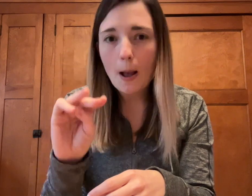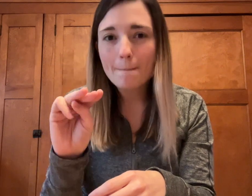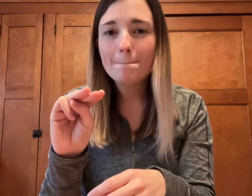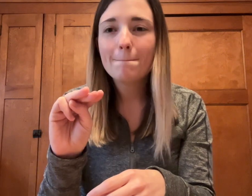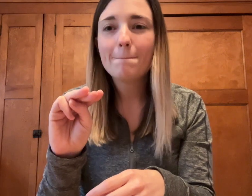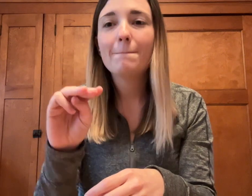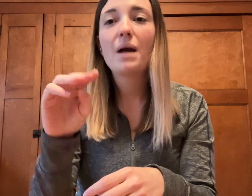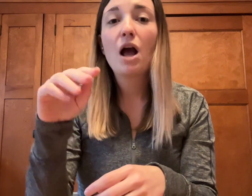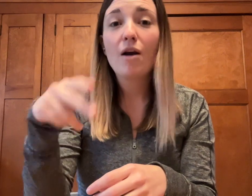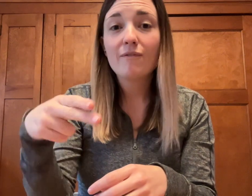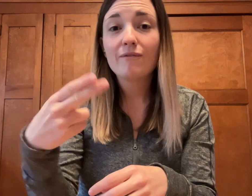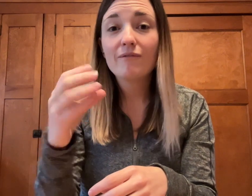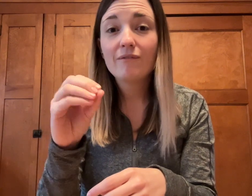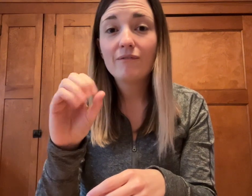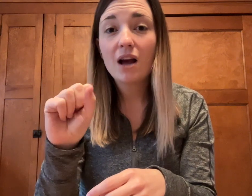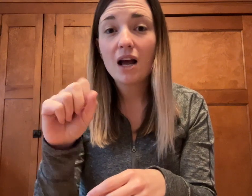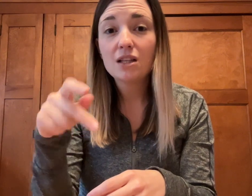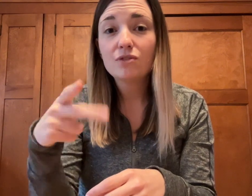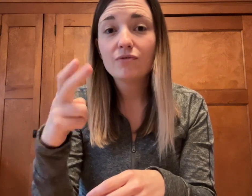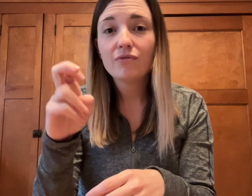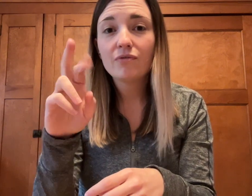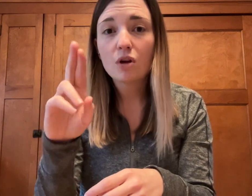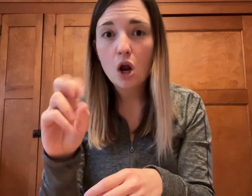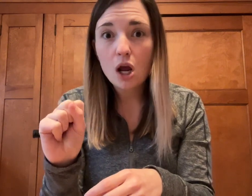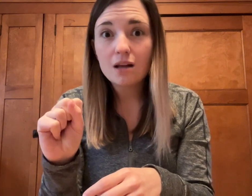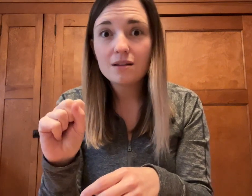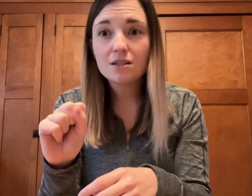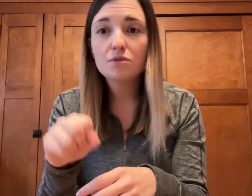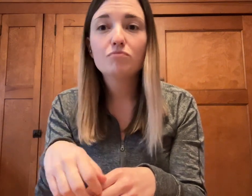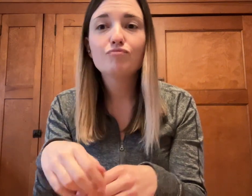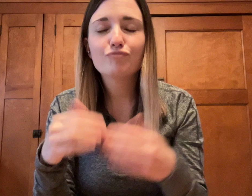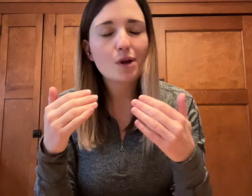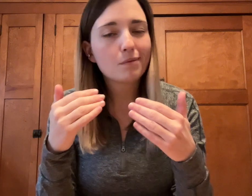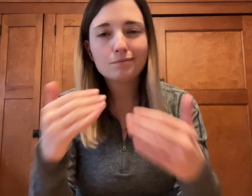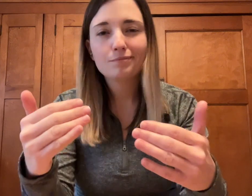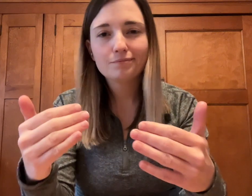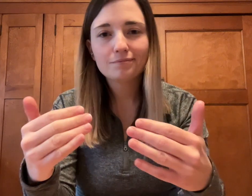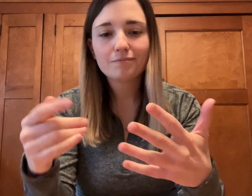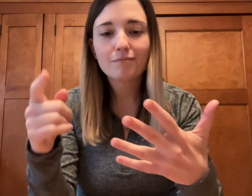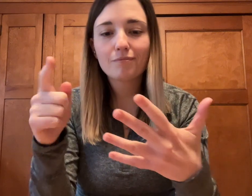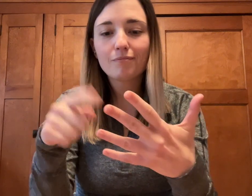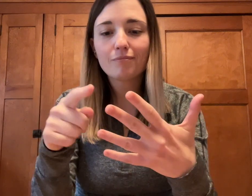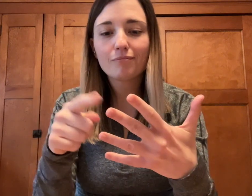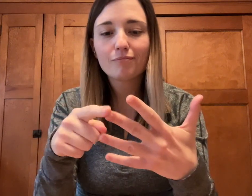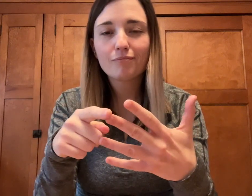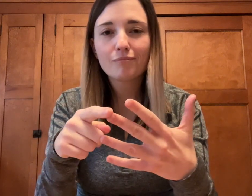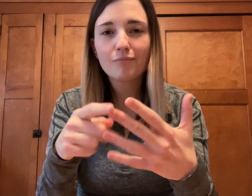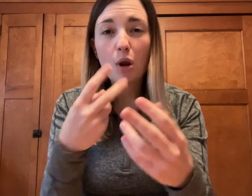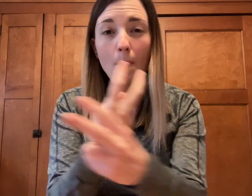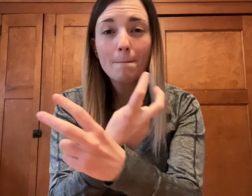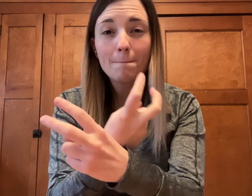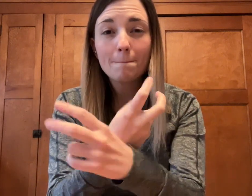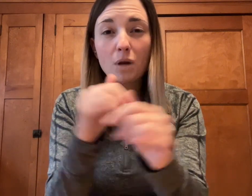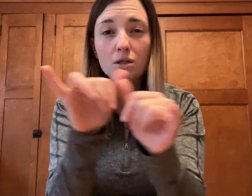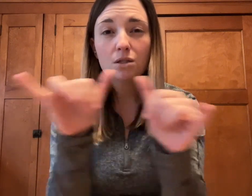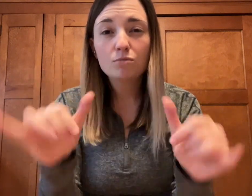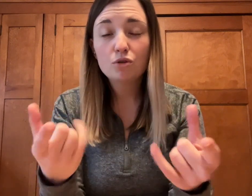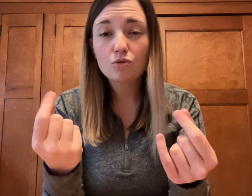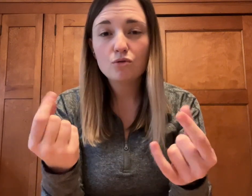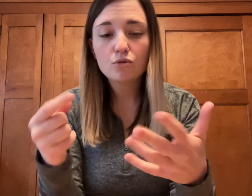that we mentioned in class. Okay, let's go on. Number 3, what's the third thing that the skeletal system does for us? Scott? Supports the